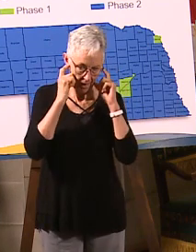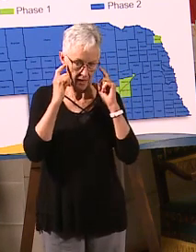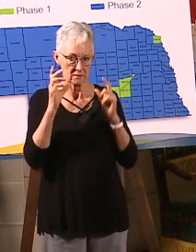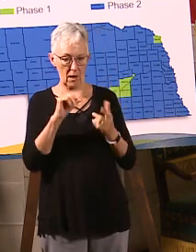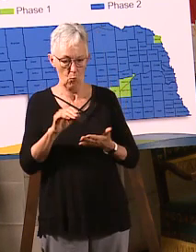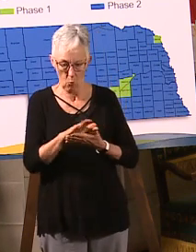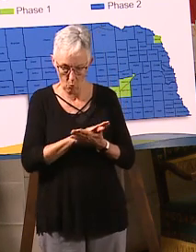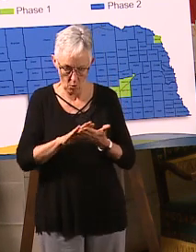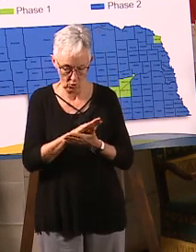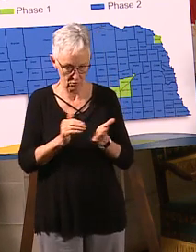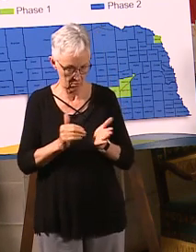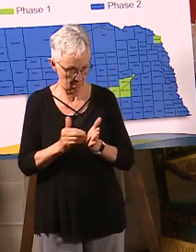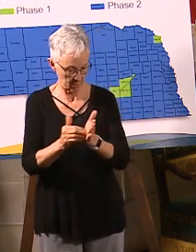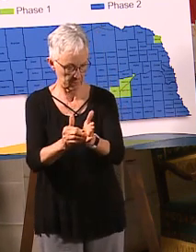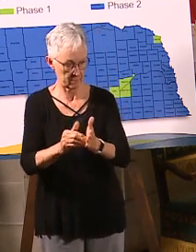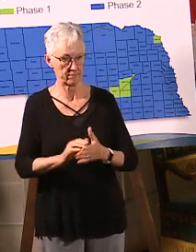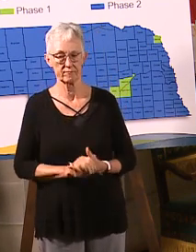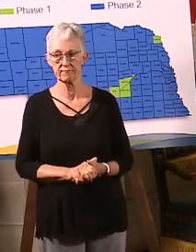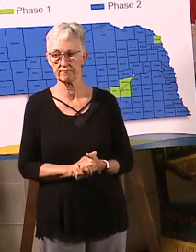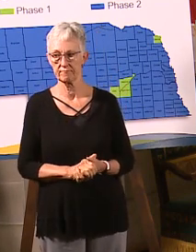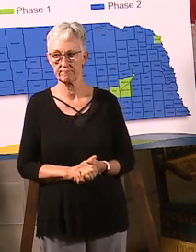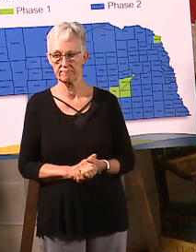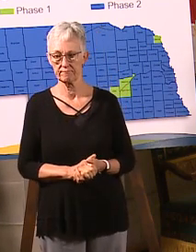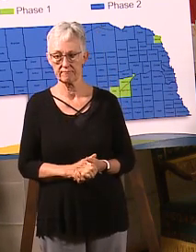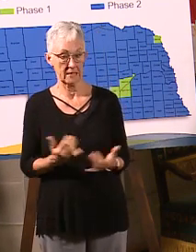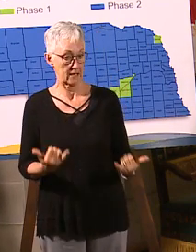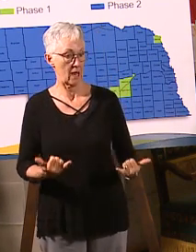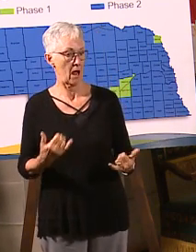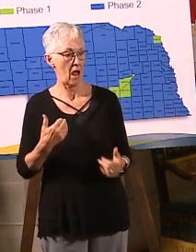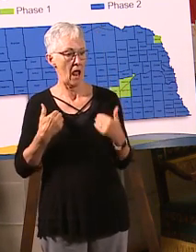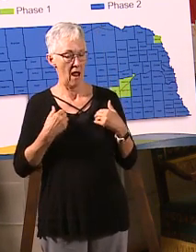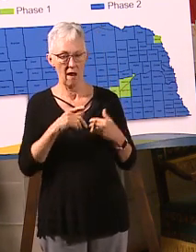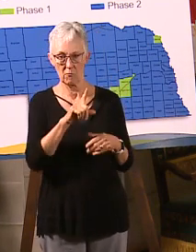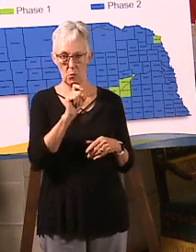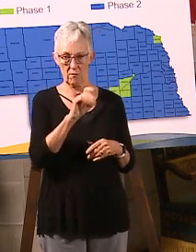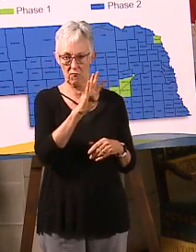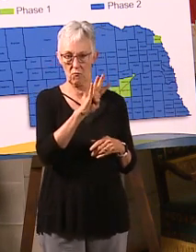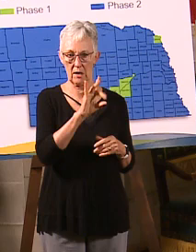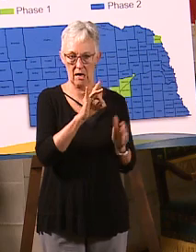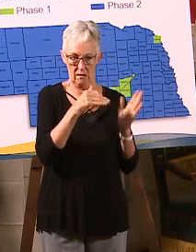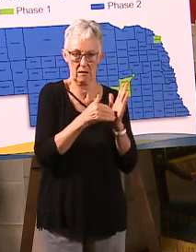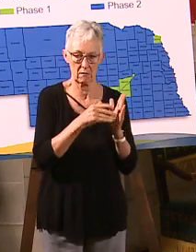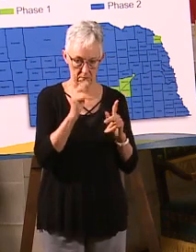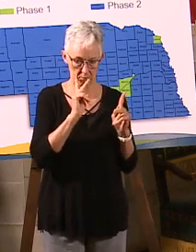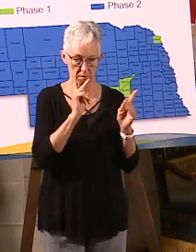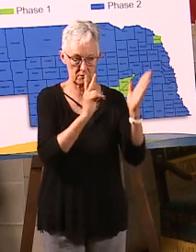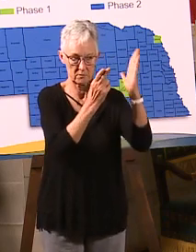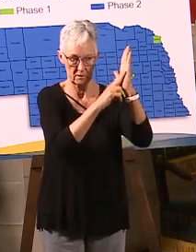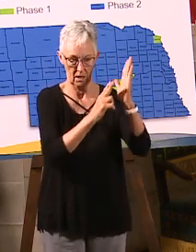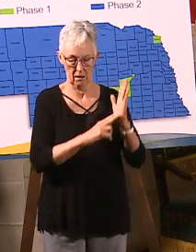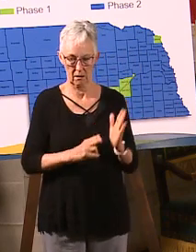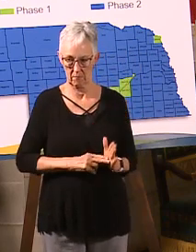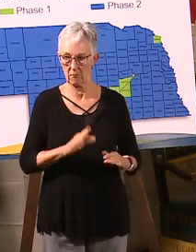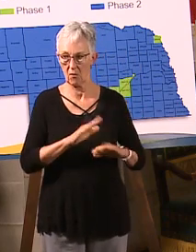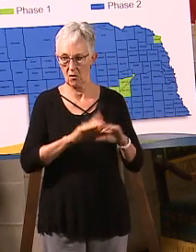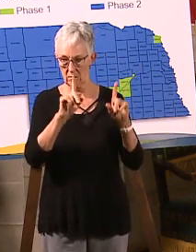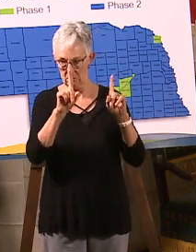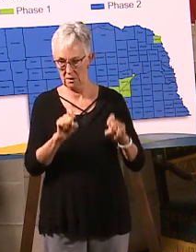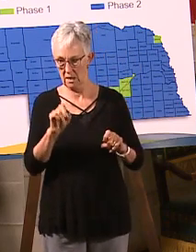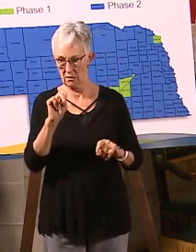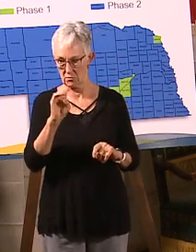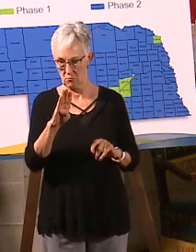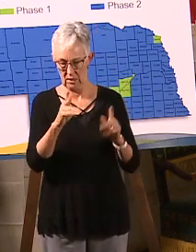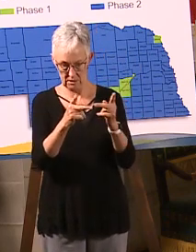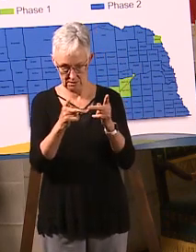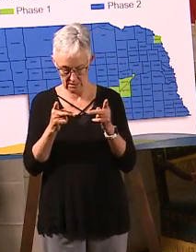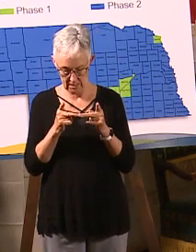TestNebraska.com, we've got actually almost 150,000 people now signed up. We're at 148,000. And we have Test Nebraska sites next week are going to